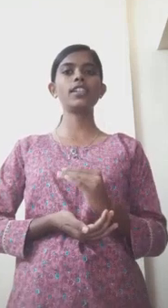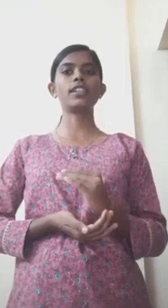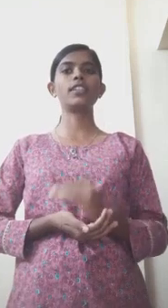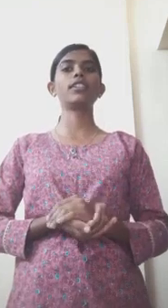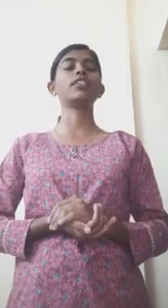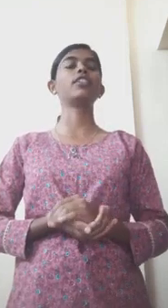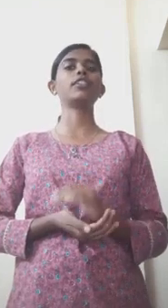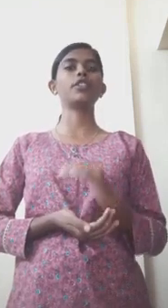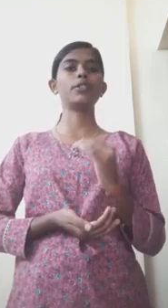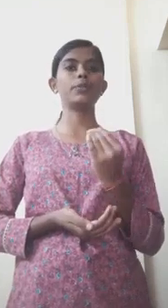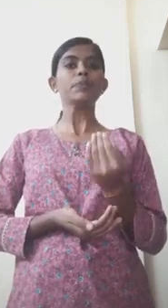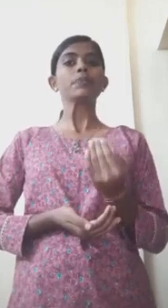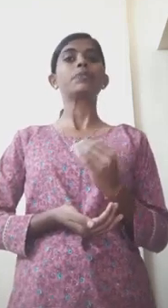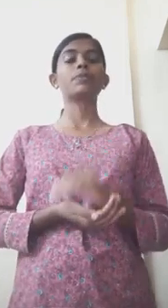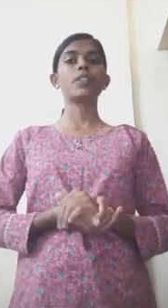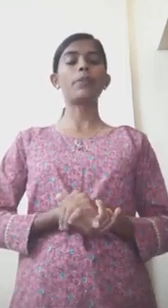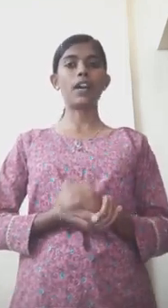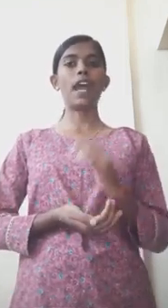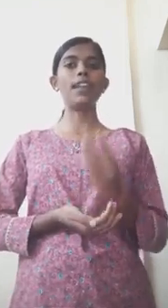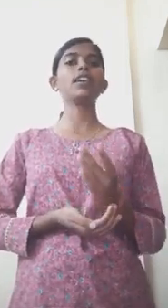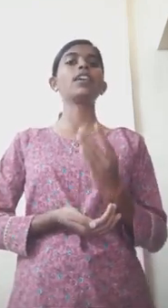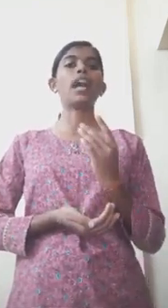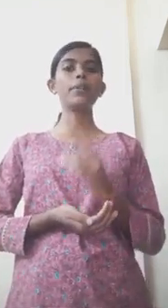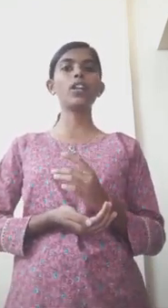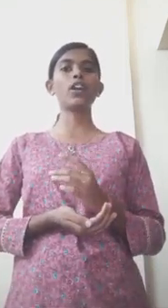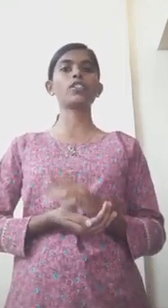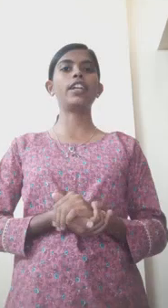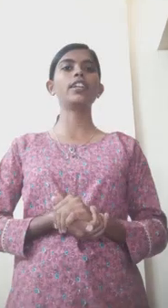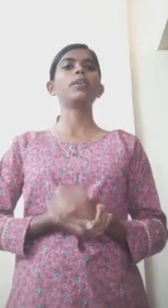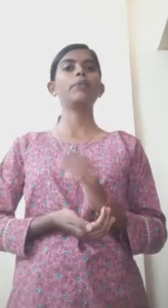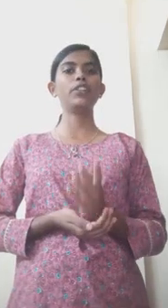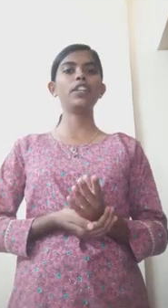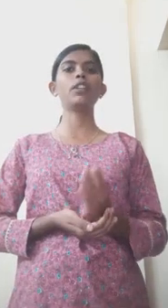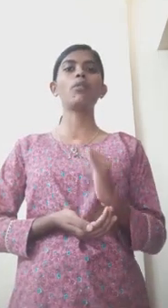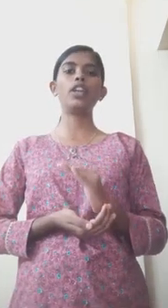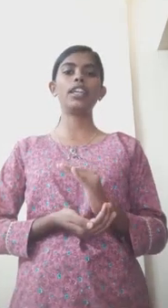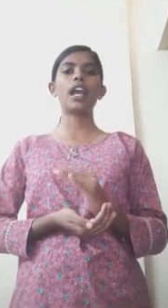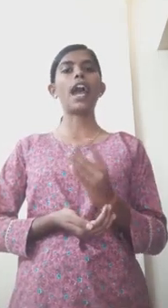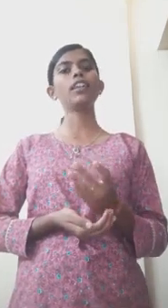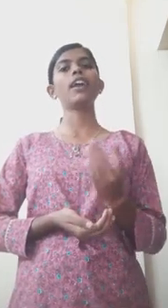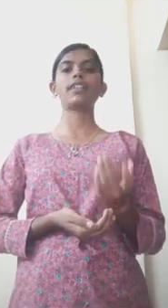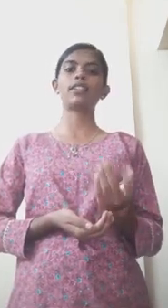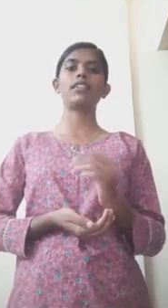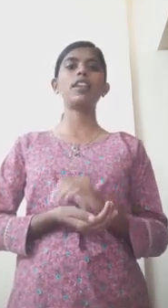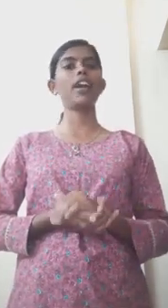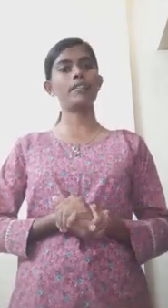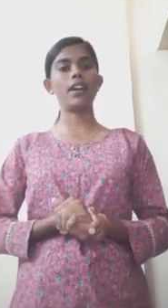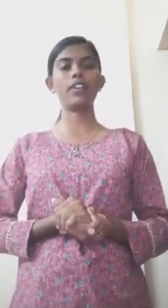oxygen uh, and carbon dioxide between the body and external